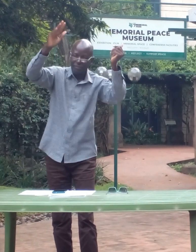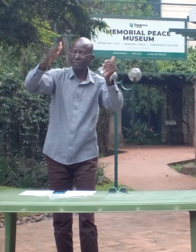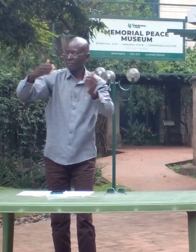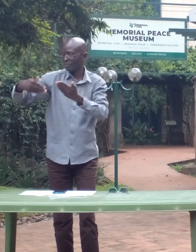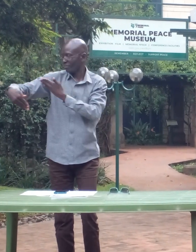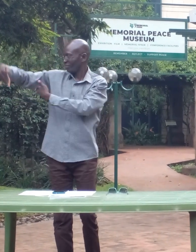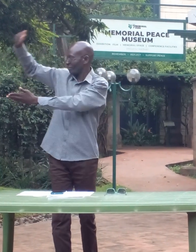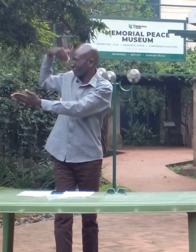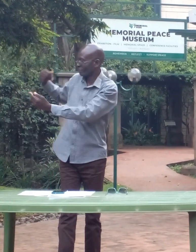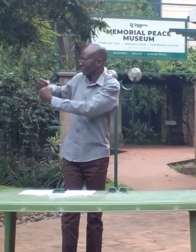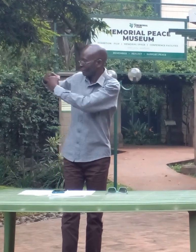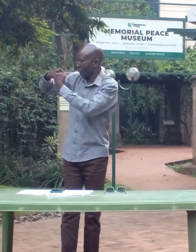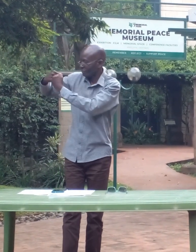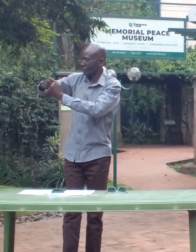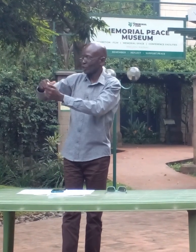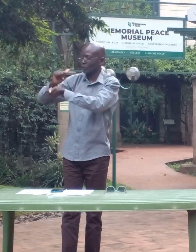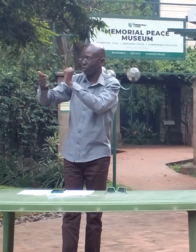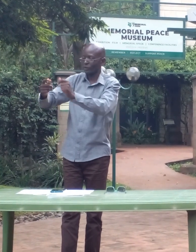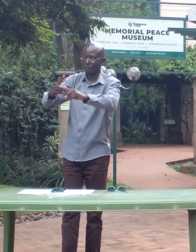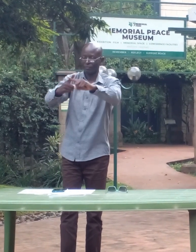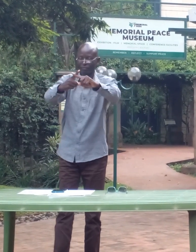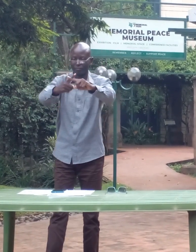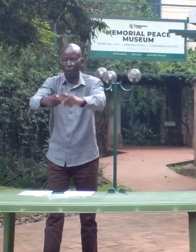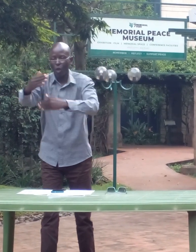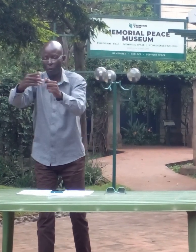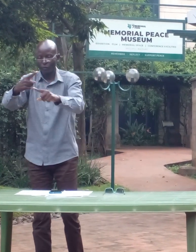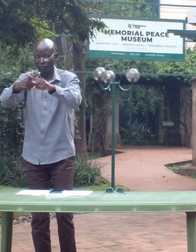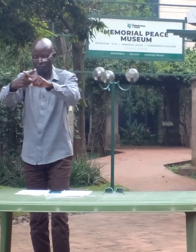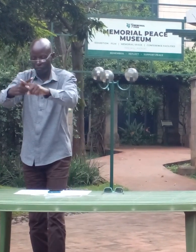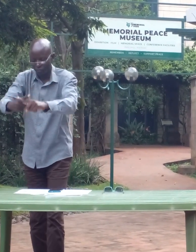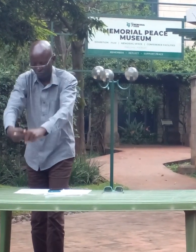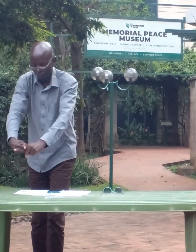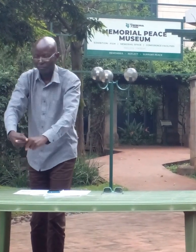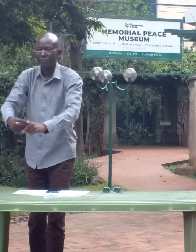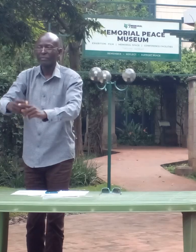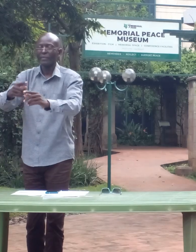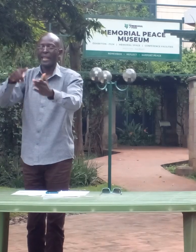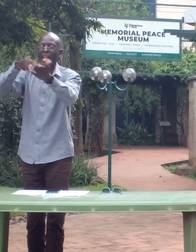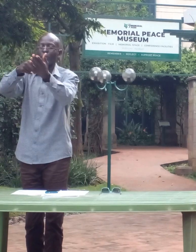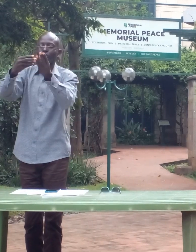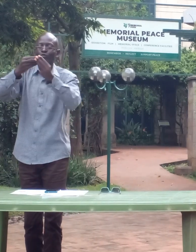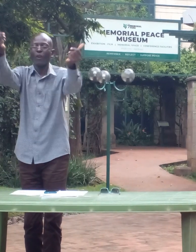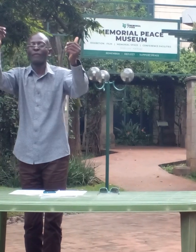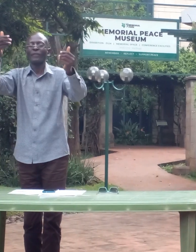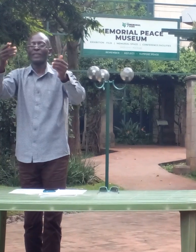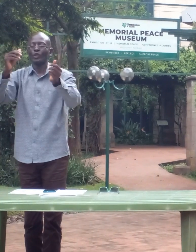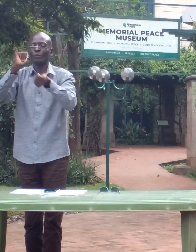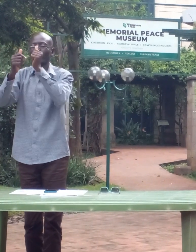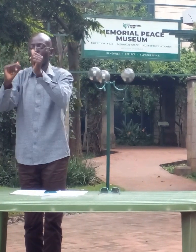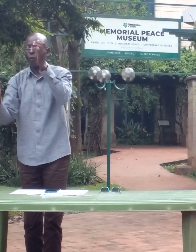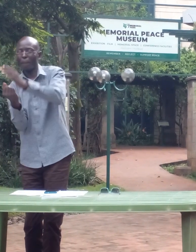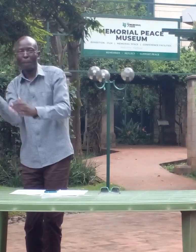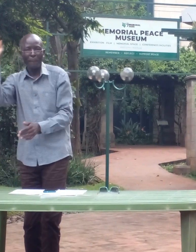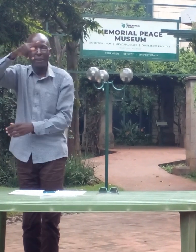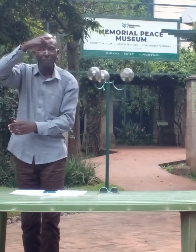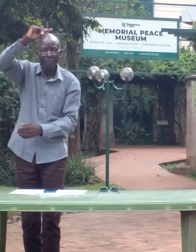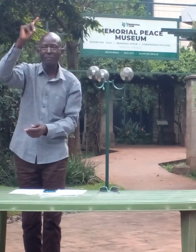death. The death was solved. The challenge of death on the spot was solved. Now it is positive.